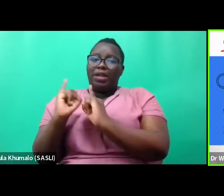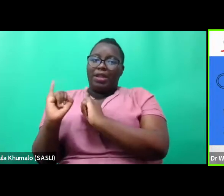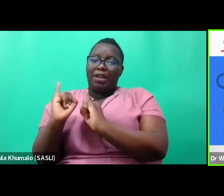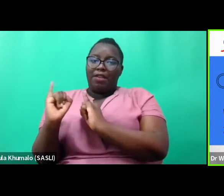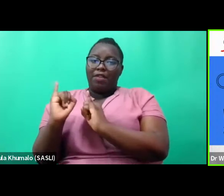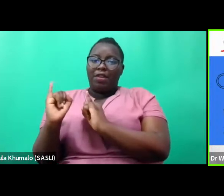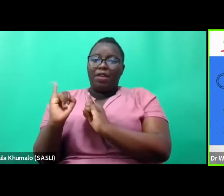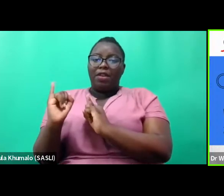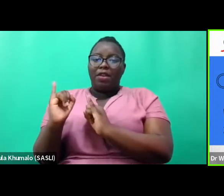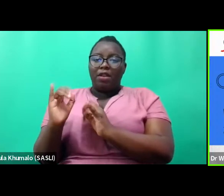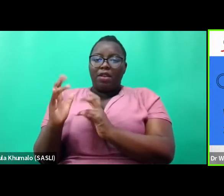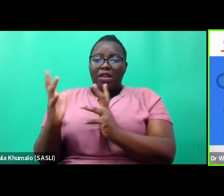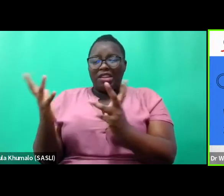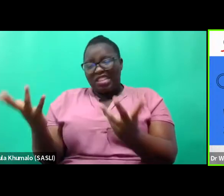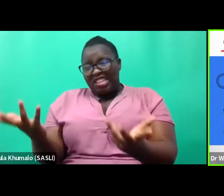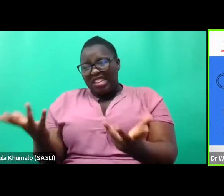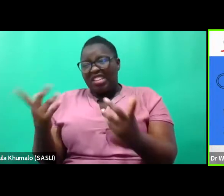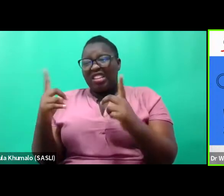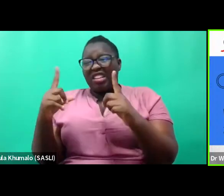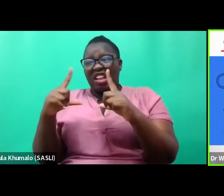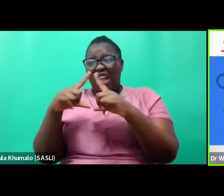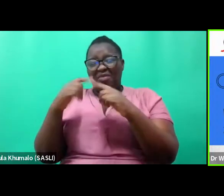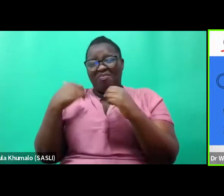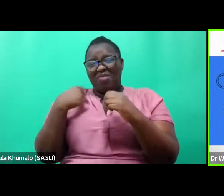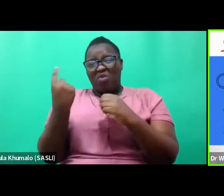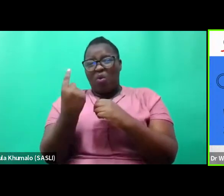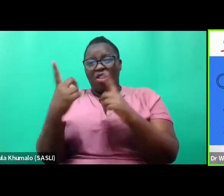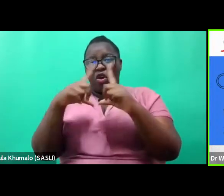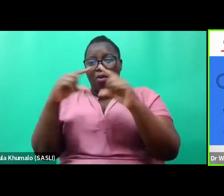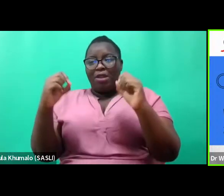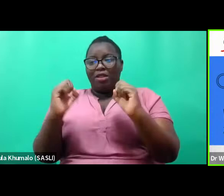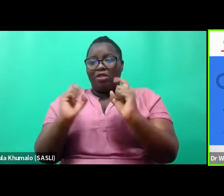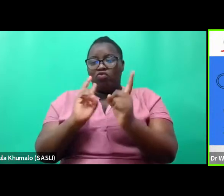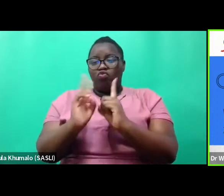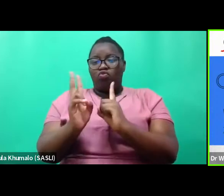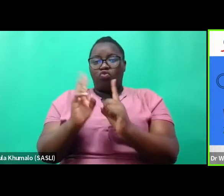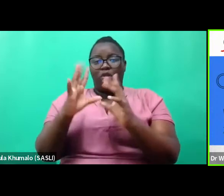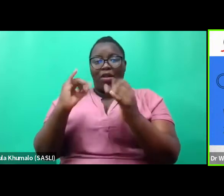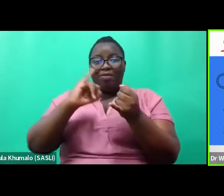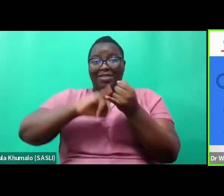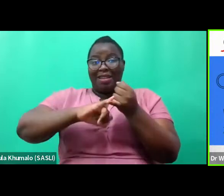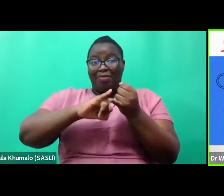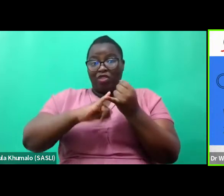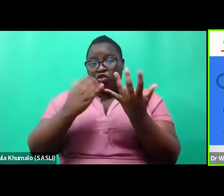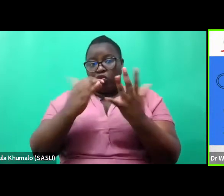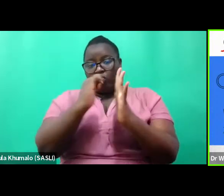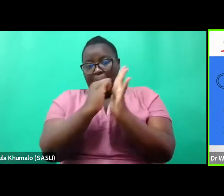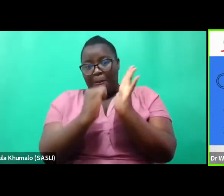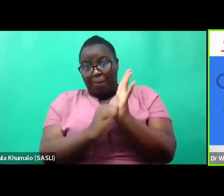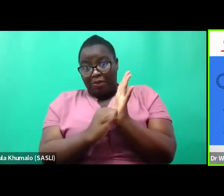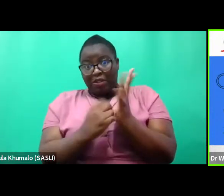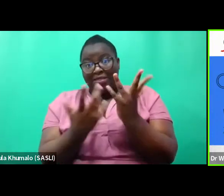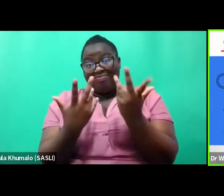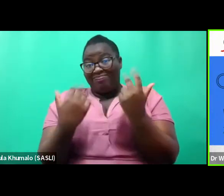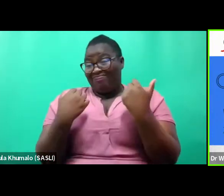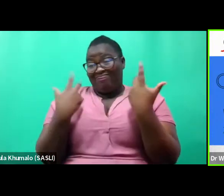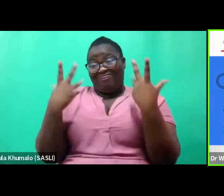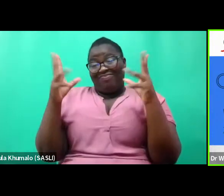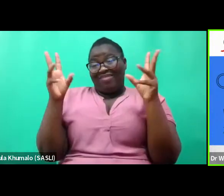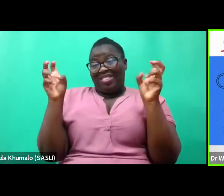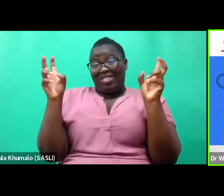and I only completed about 12 subjects by then. The issue was that they didn't know I